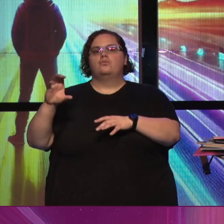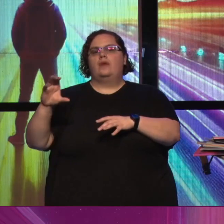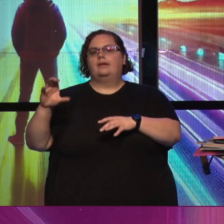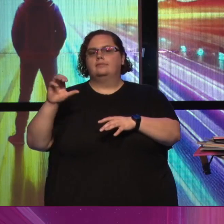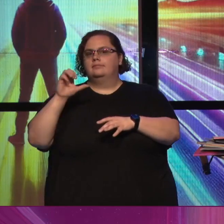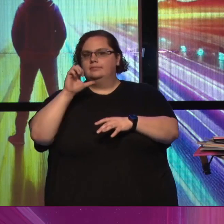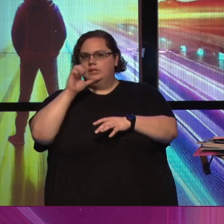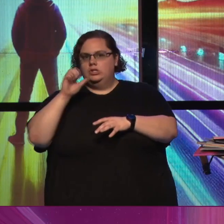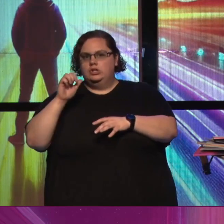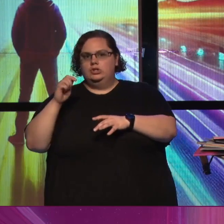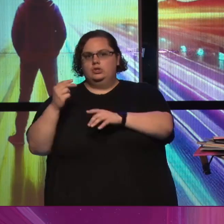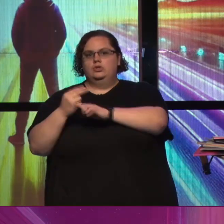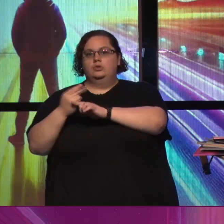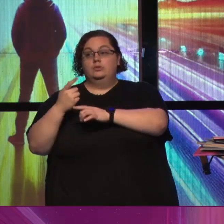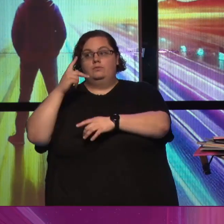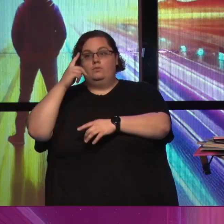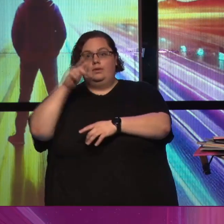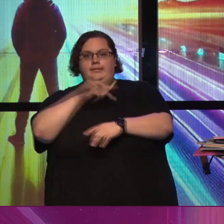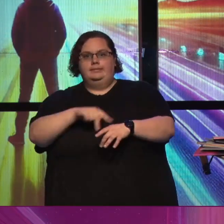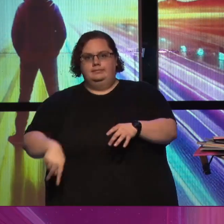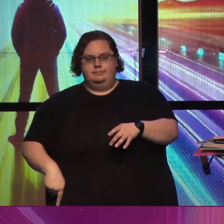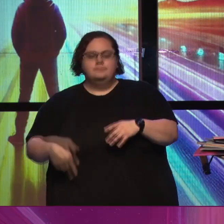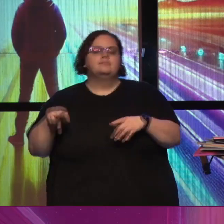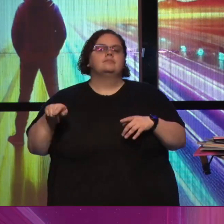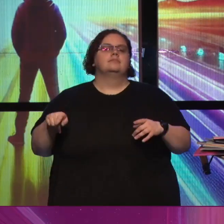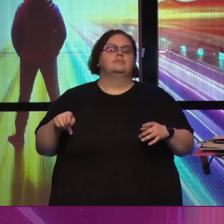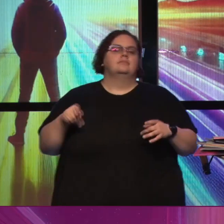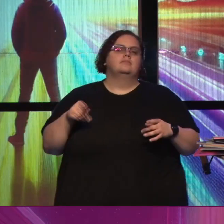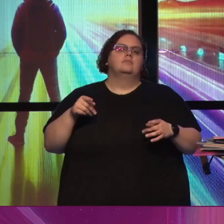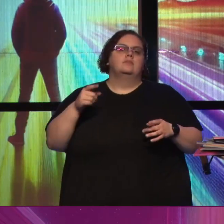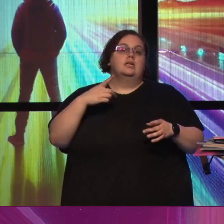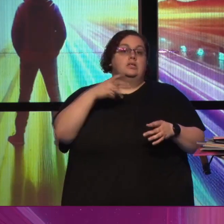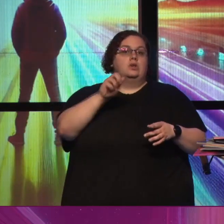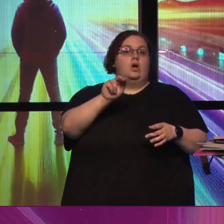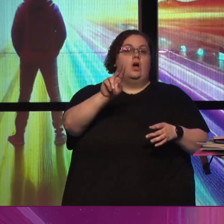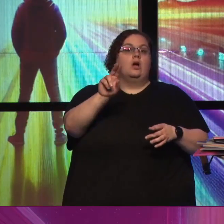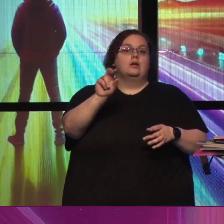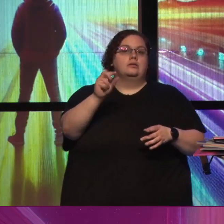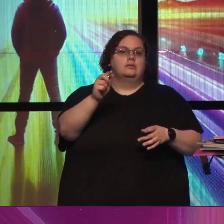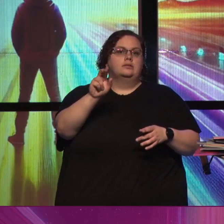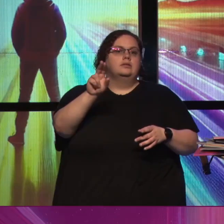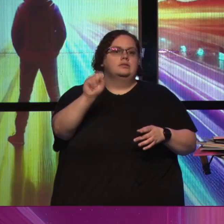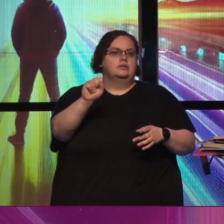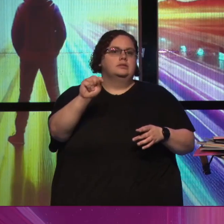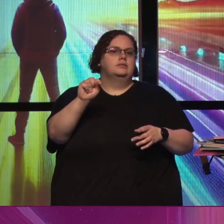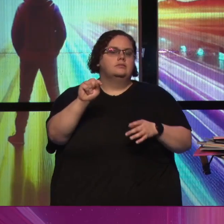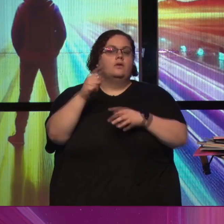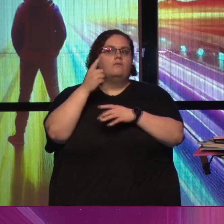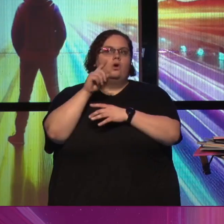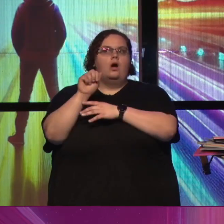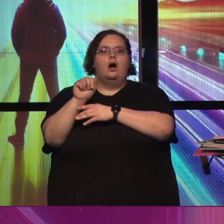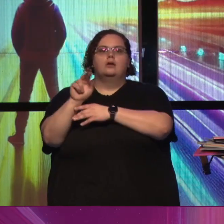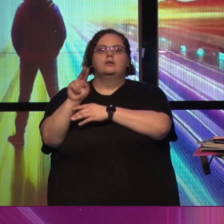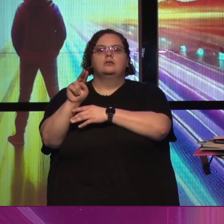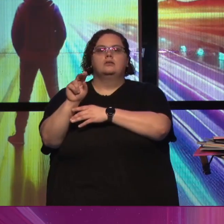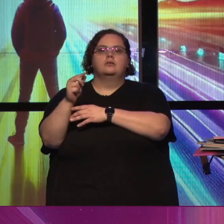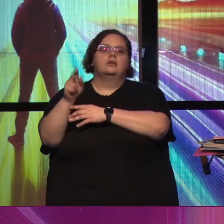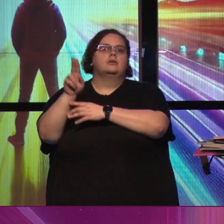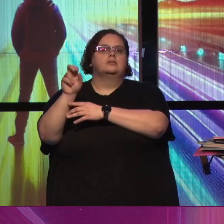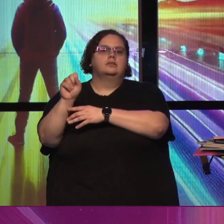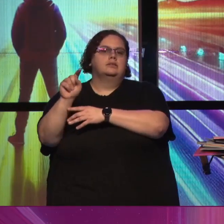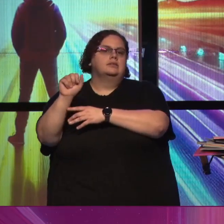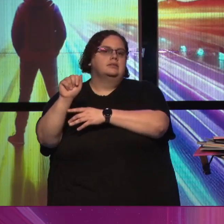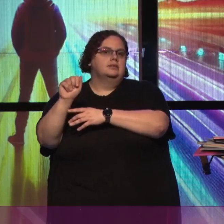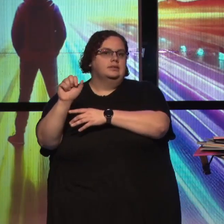August. You know where we get August from? Like Augustus, the first emperor, right? That they chose that way for